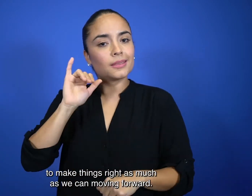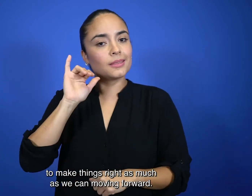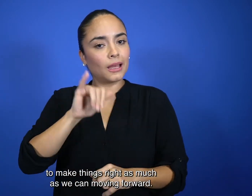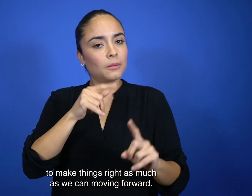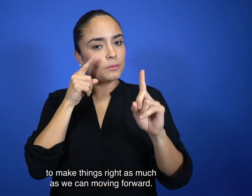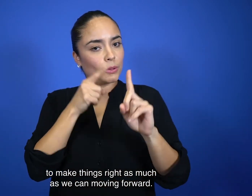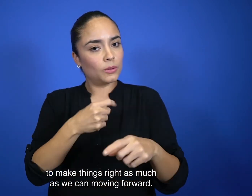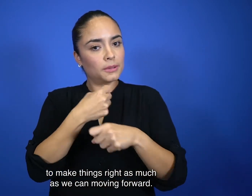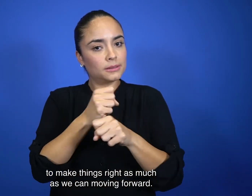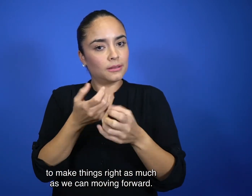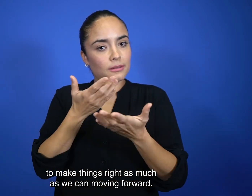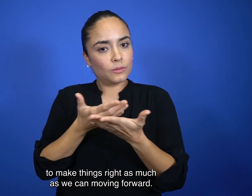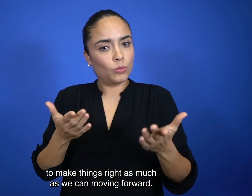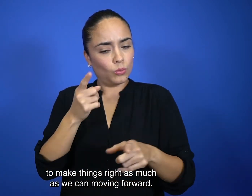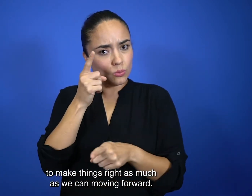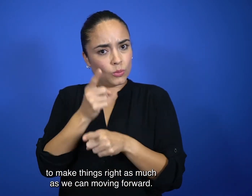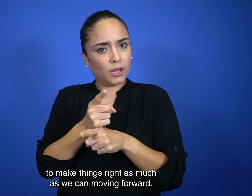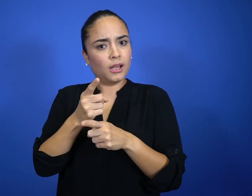as much as we can moving forward.